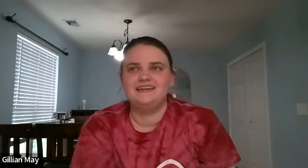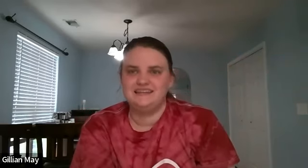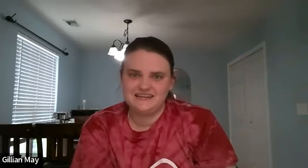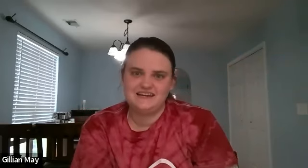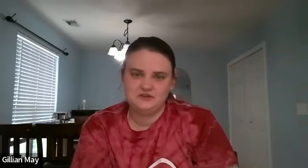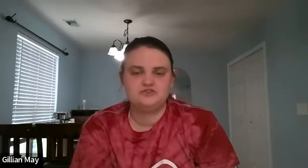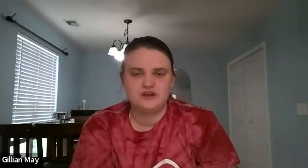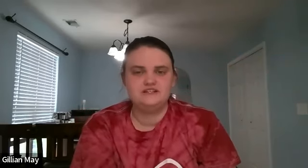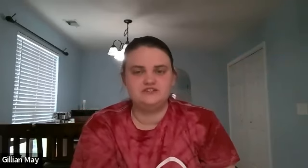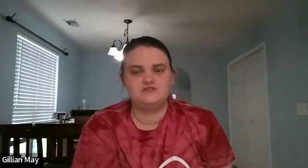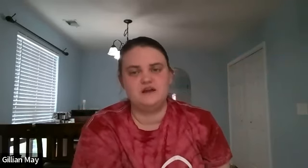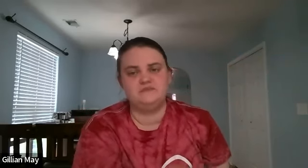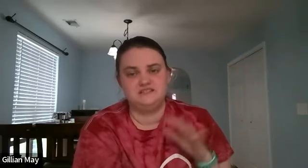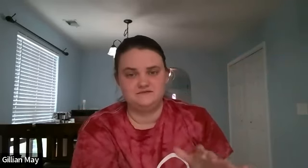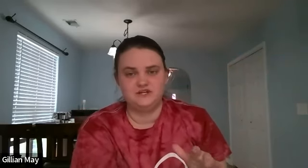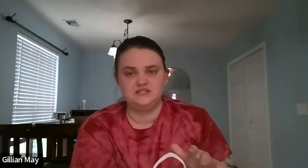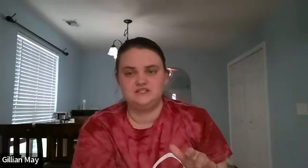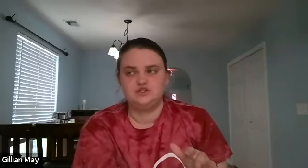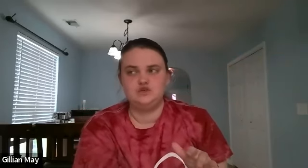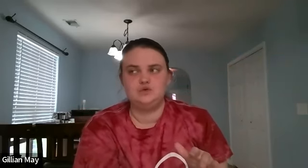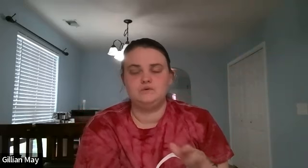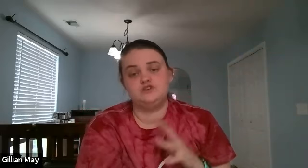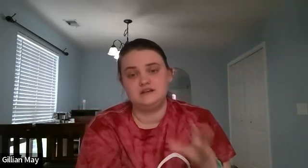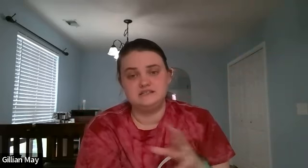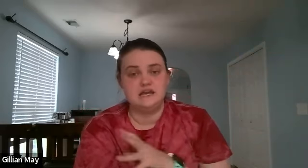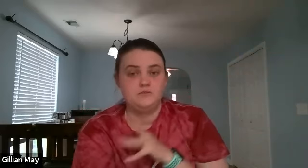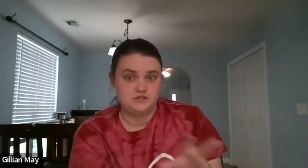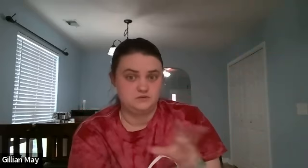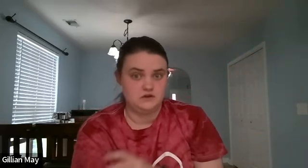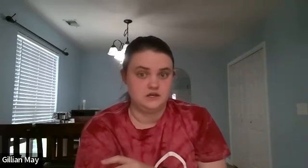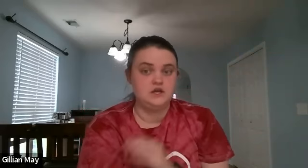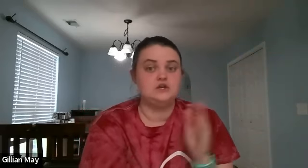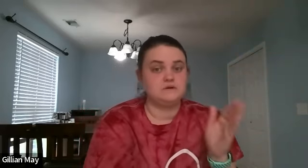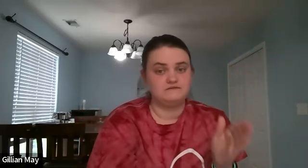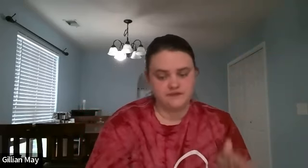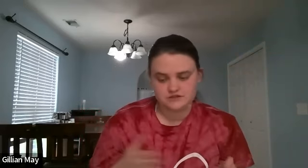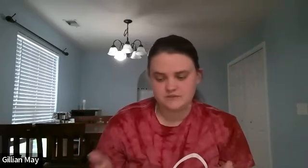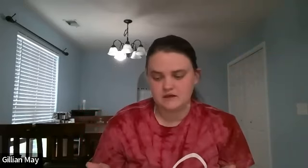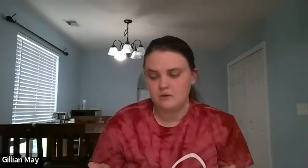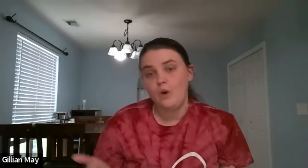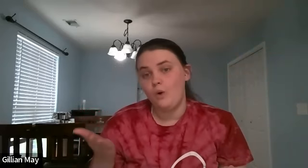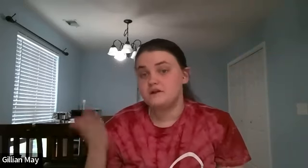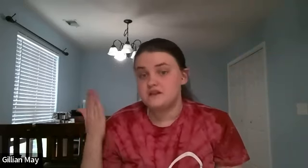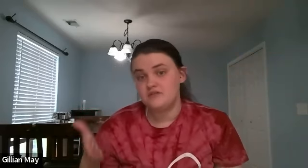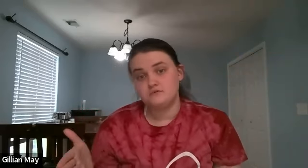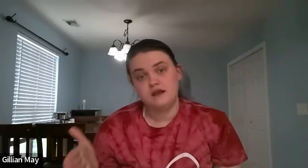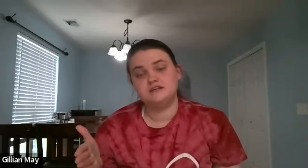And again, if you were trying to describe the difference, you are trying to say which one you can finger spell, or another way is you